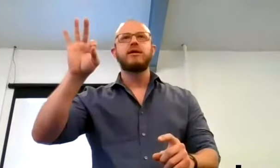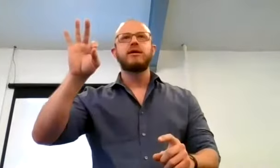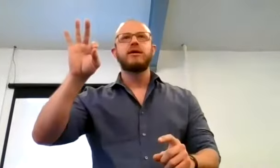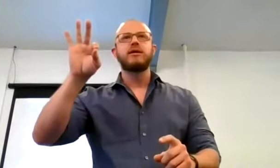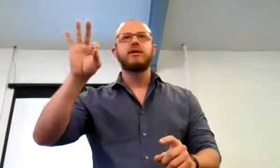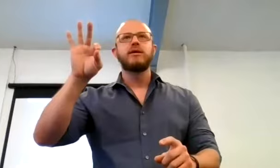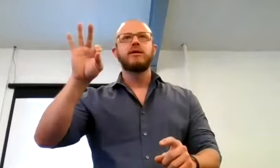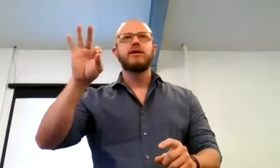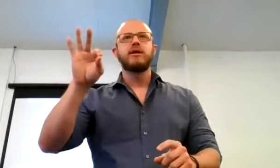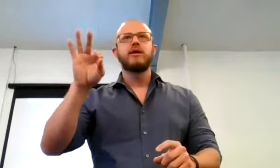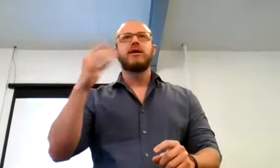then